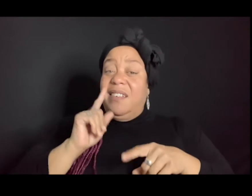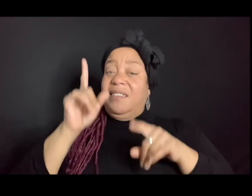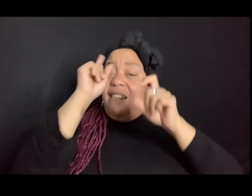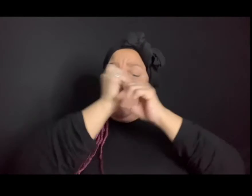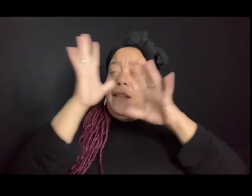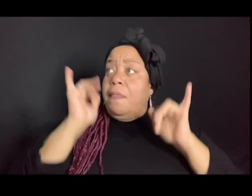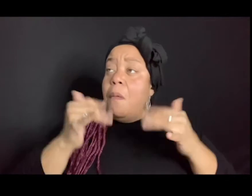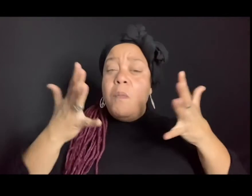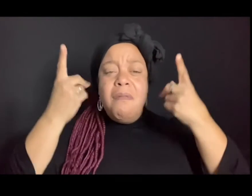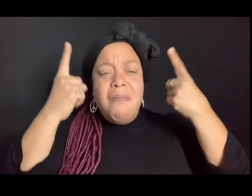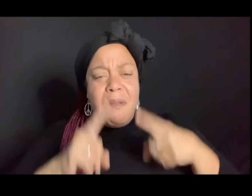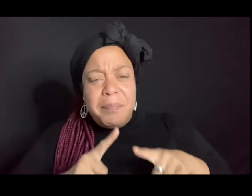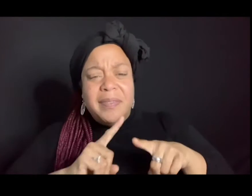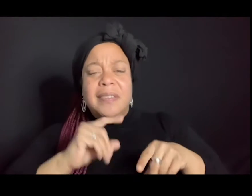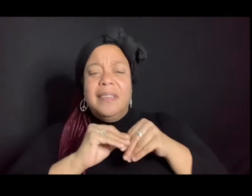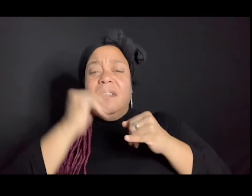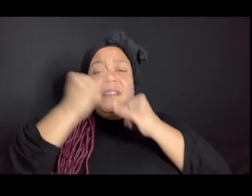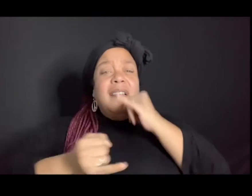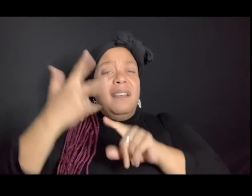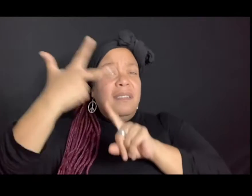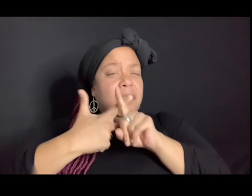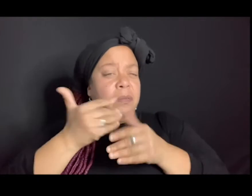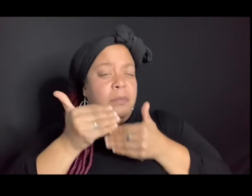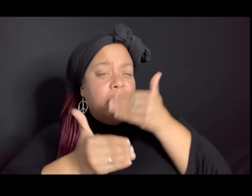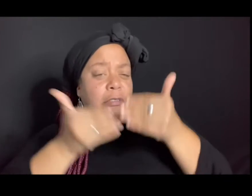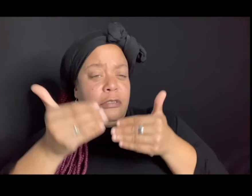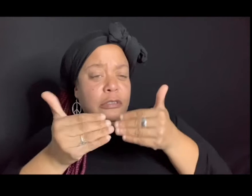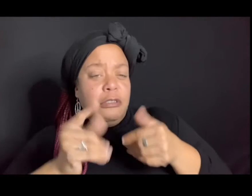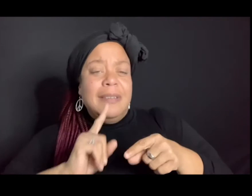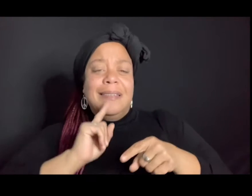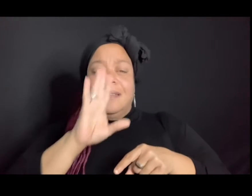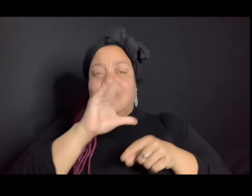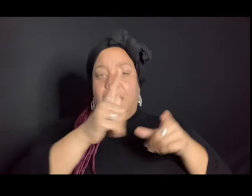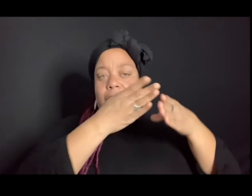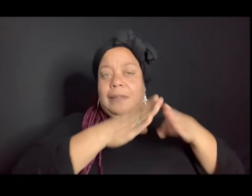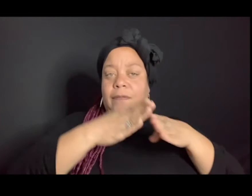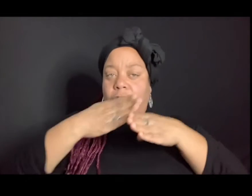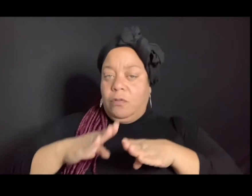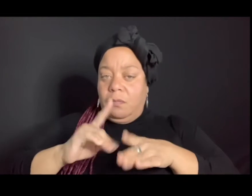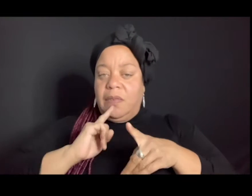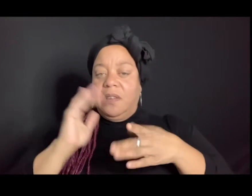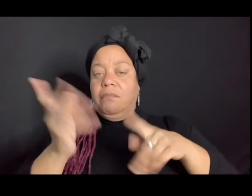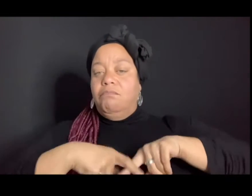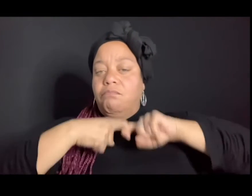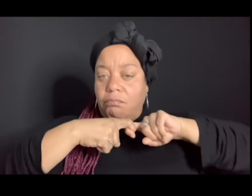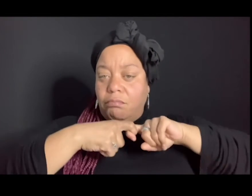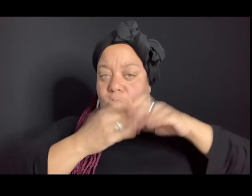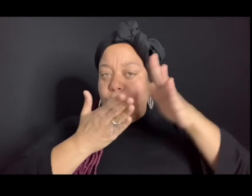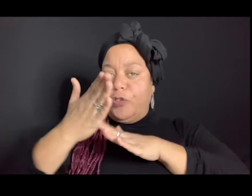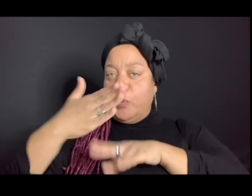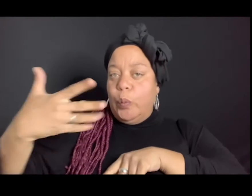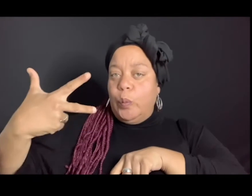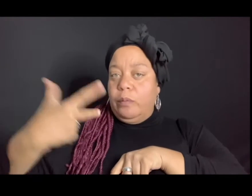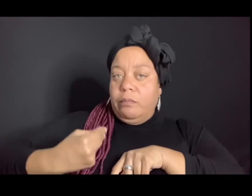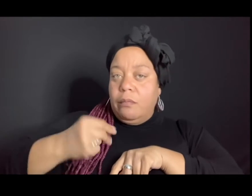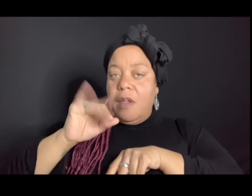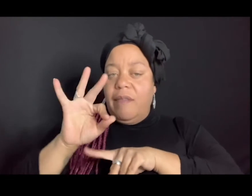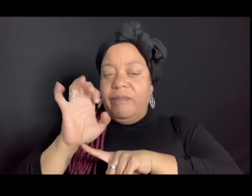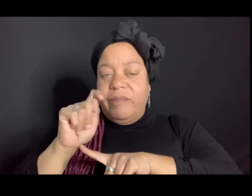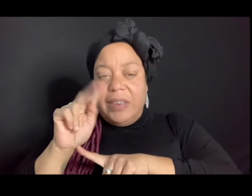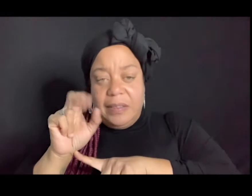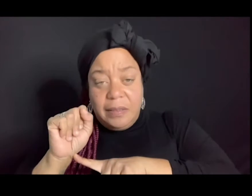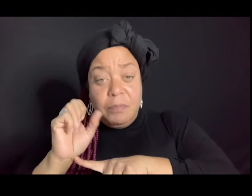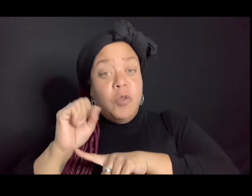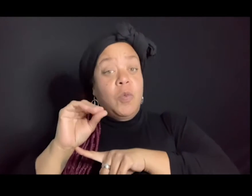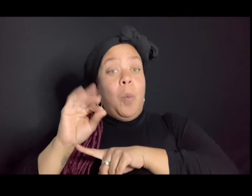so usually what happens in third trimester procedures is cell division is stopped through an injection of the fetus. And so the